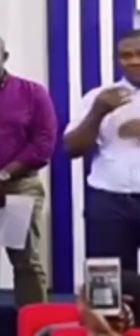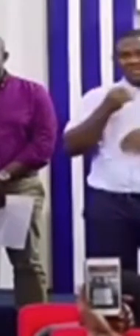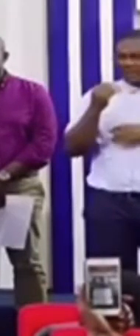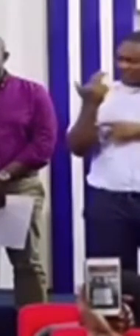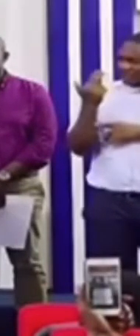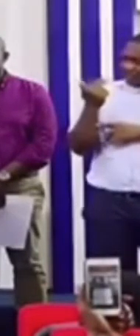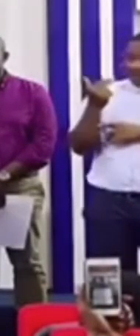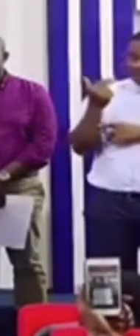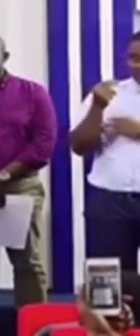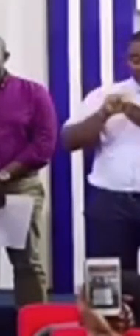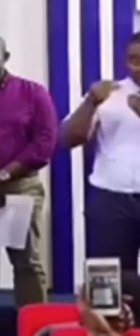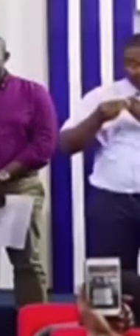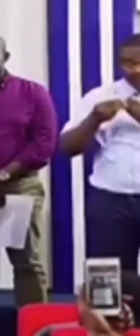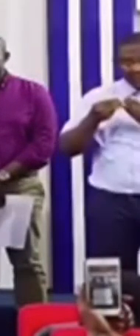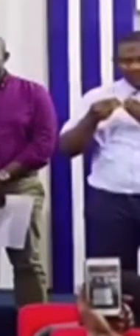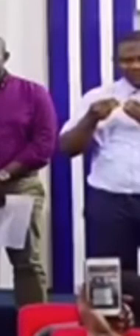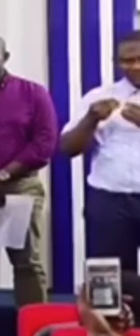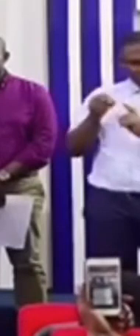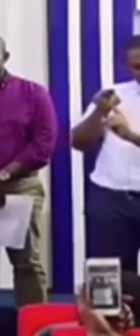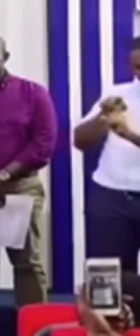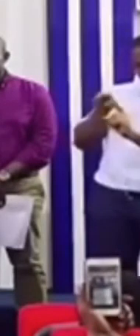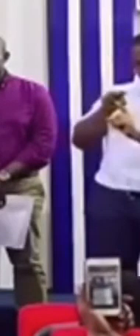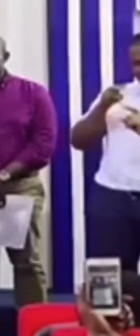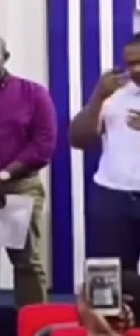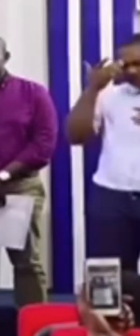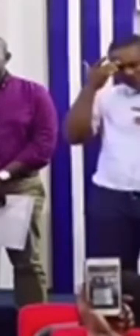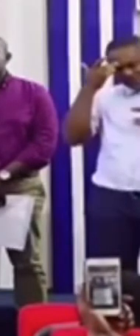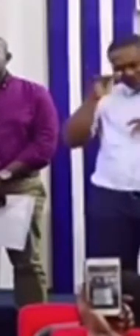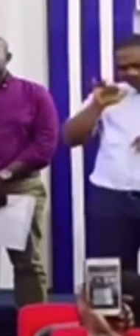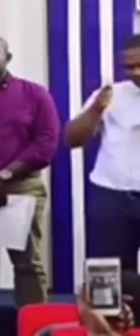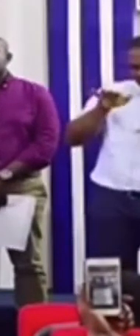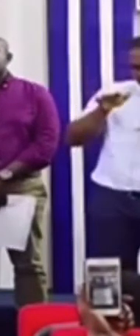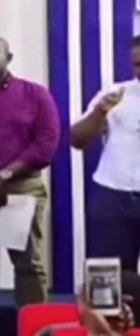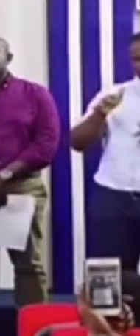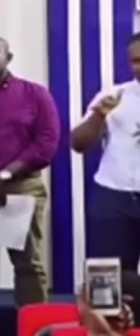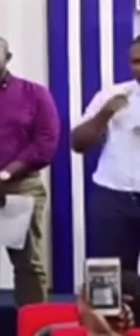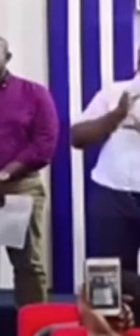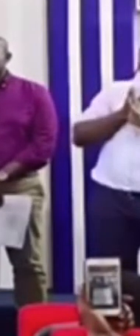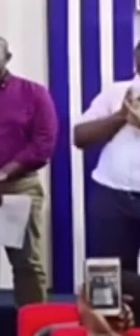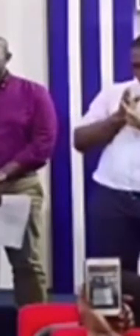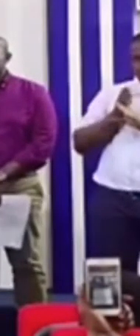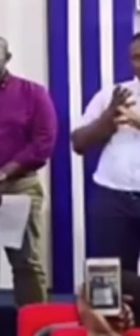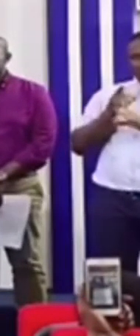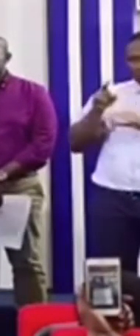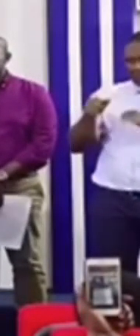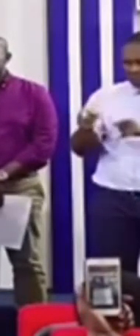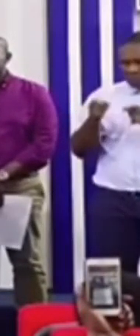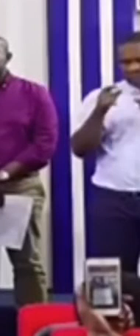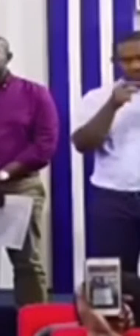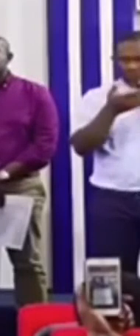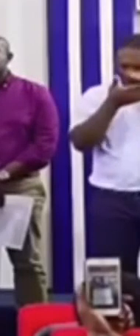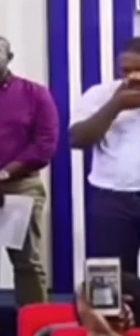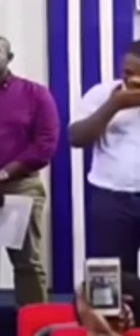13th of March, she started having symptoms that later were evaluated to be compatible with